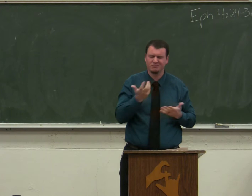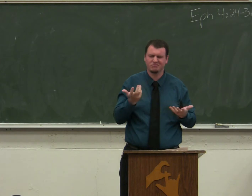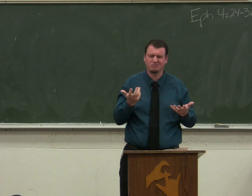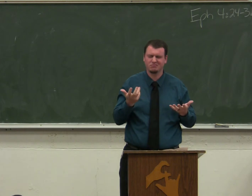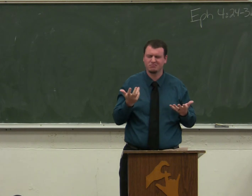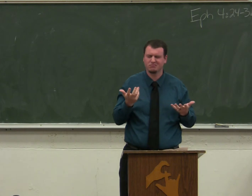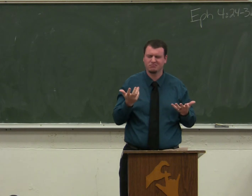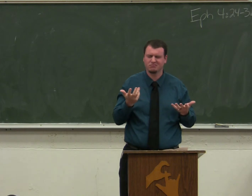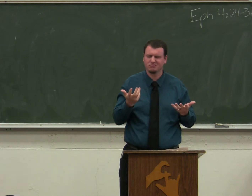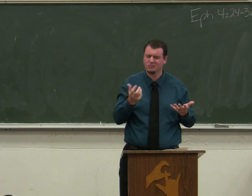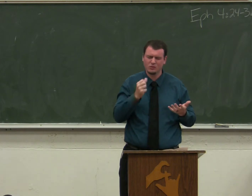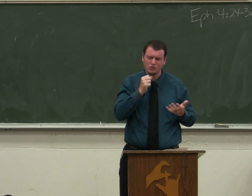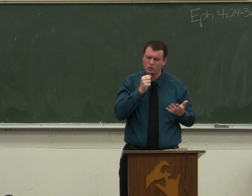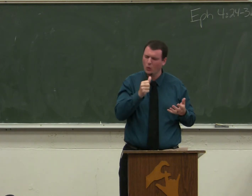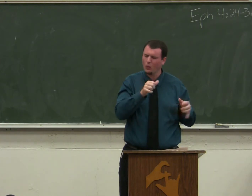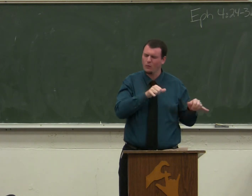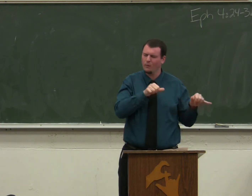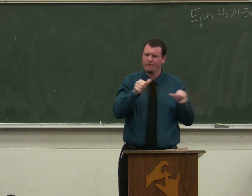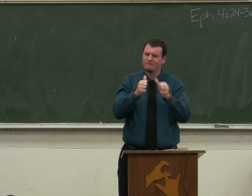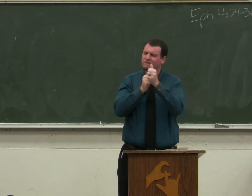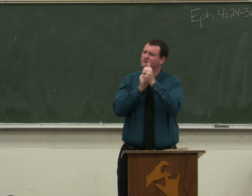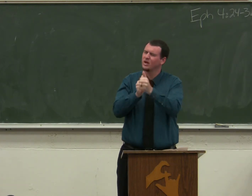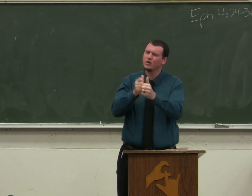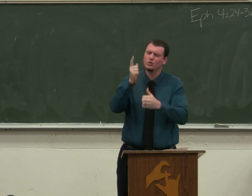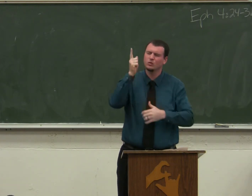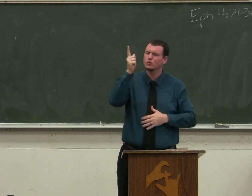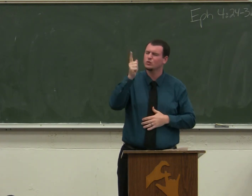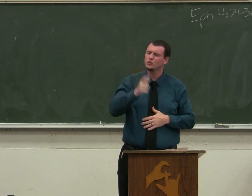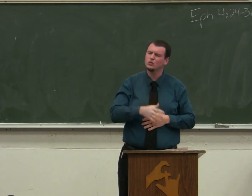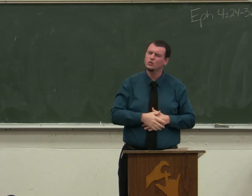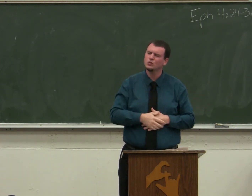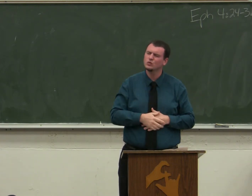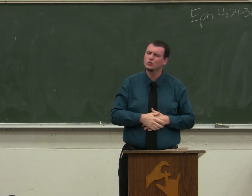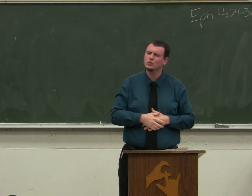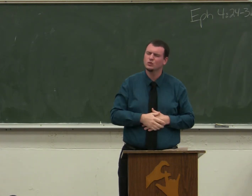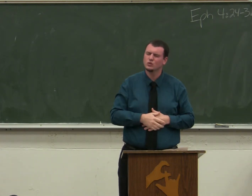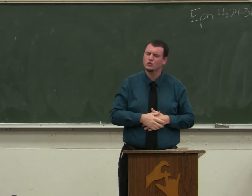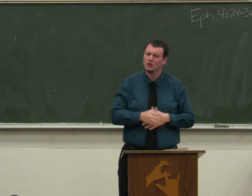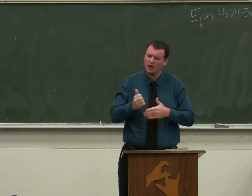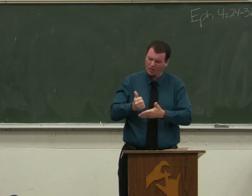But in our everyday lives, we don't truly follow you.